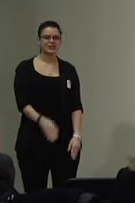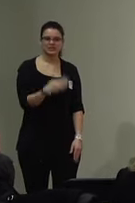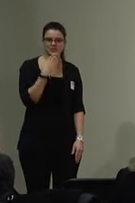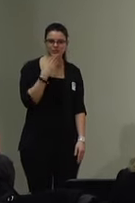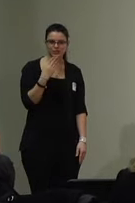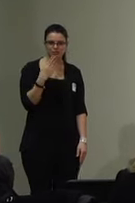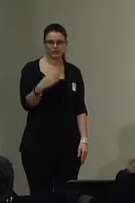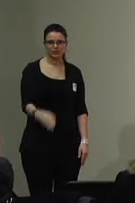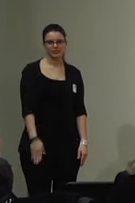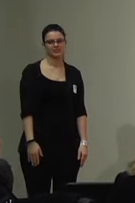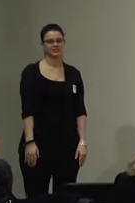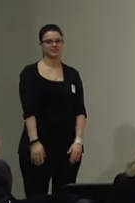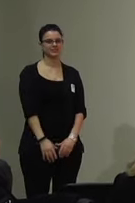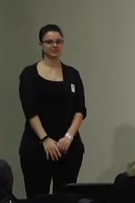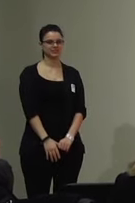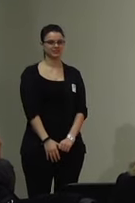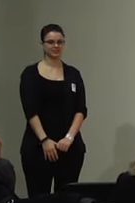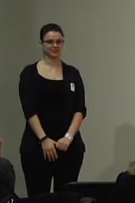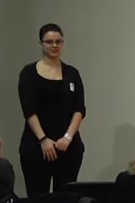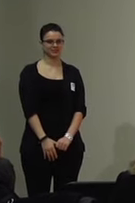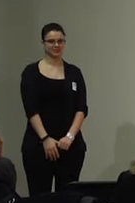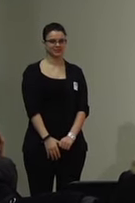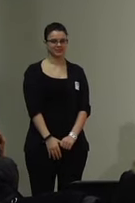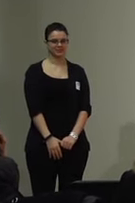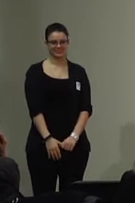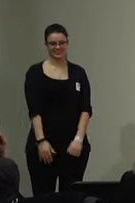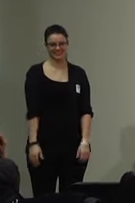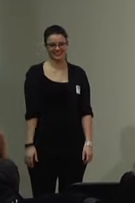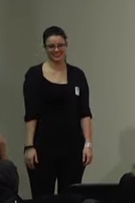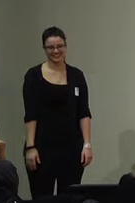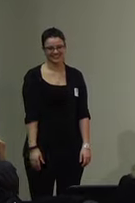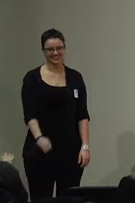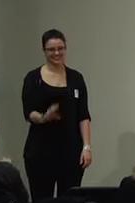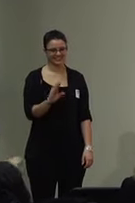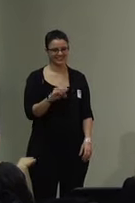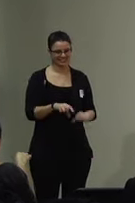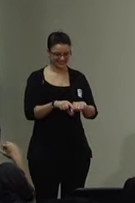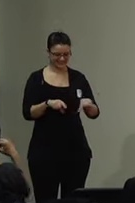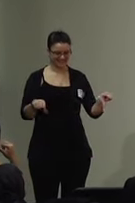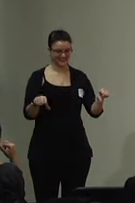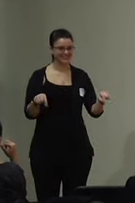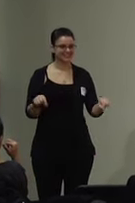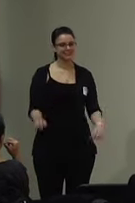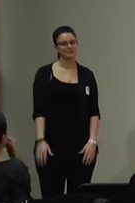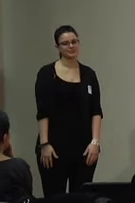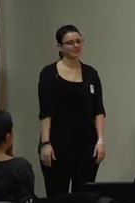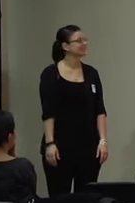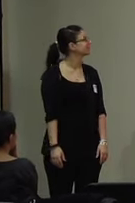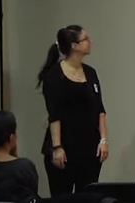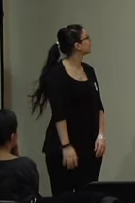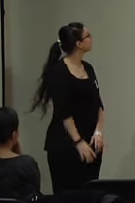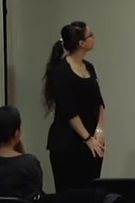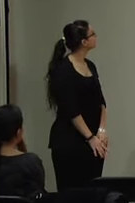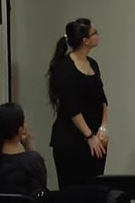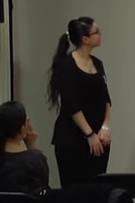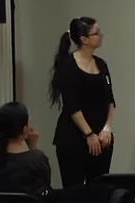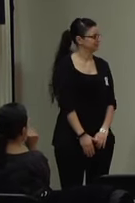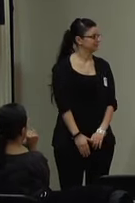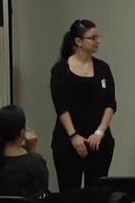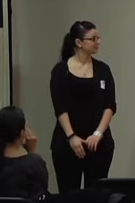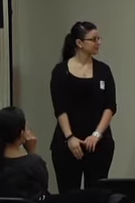quick snack, it's a nice thing to have on celery sticks or carrots or whatever you're looking to eat. Mimicream is a new product. If you